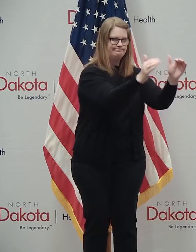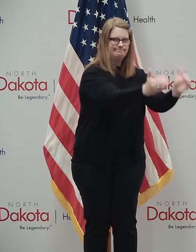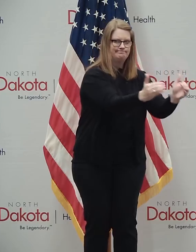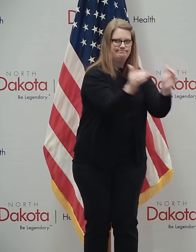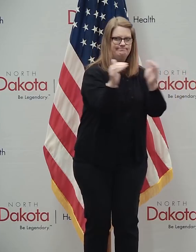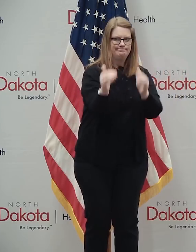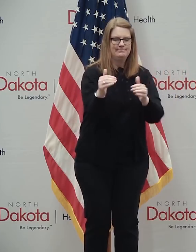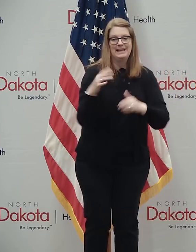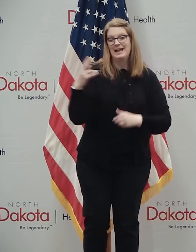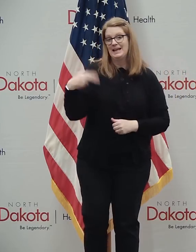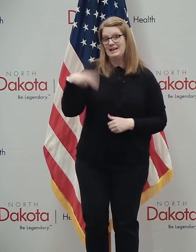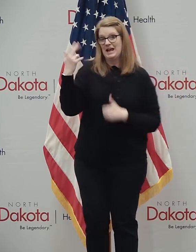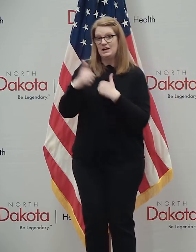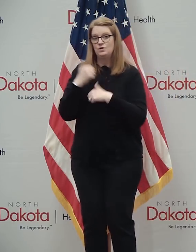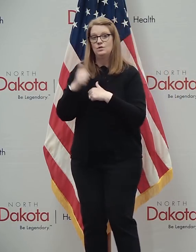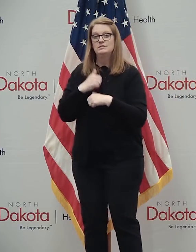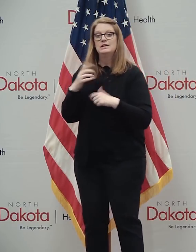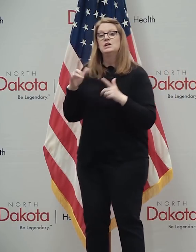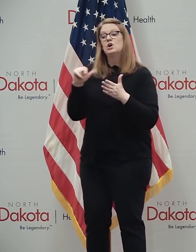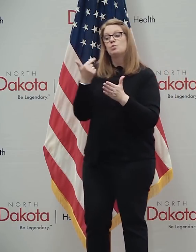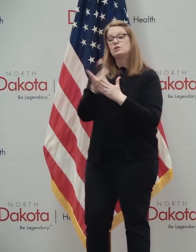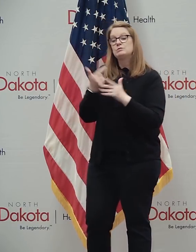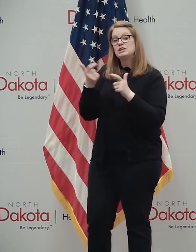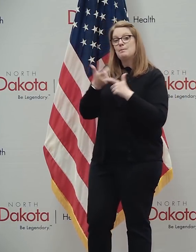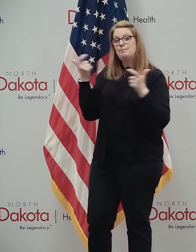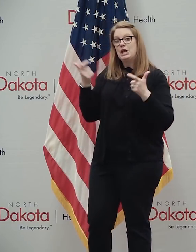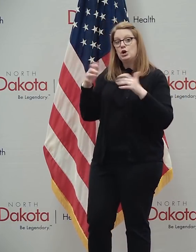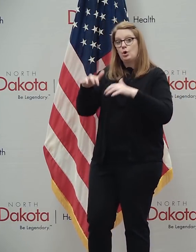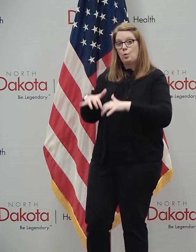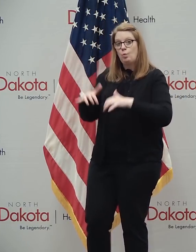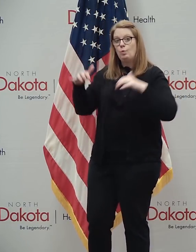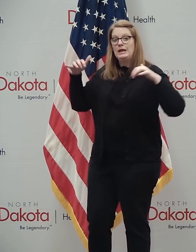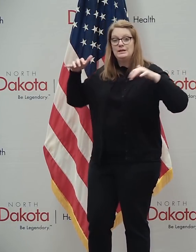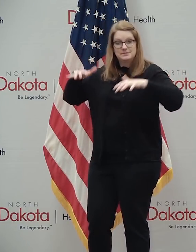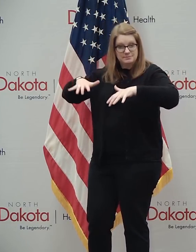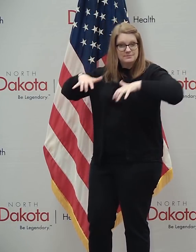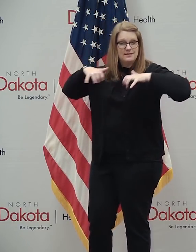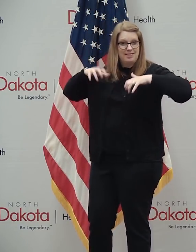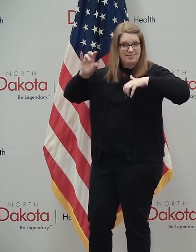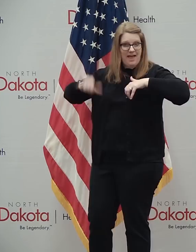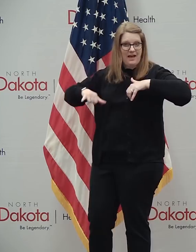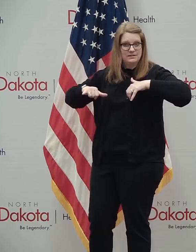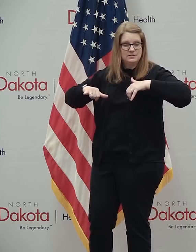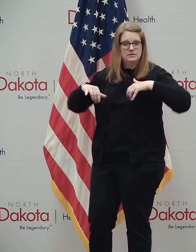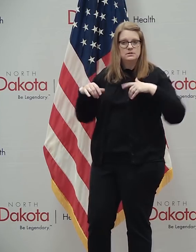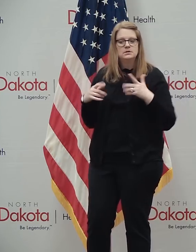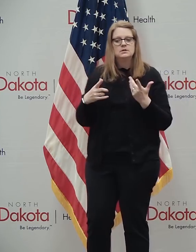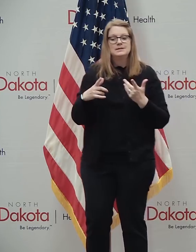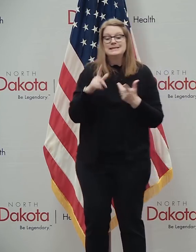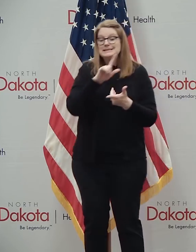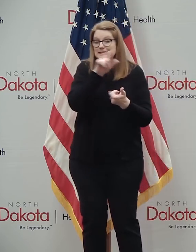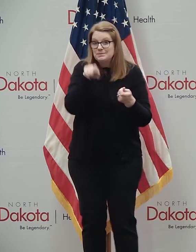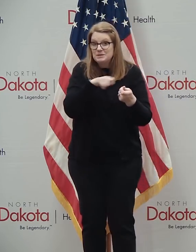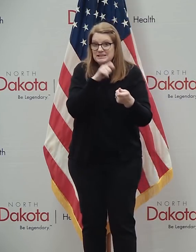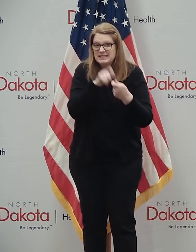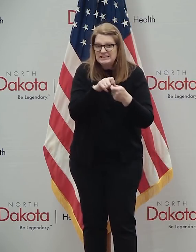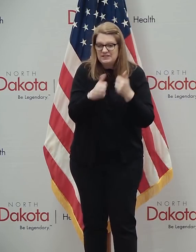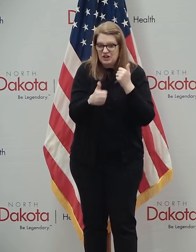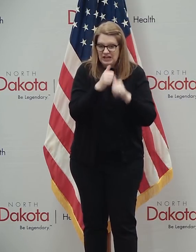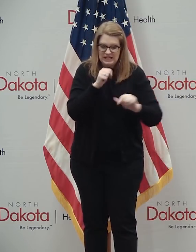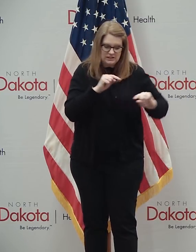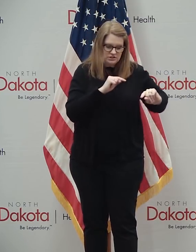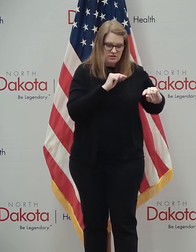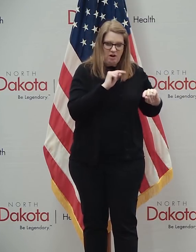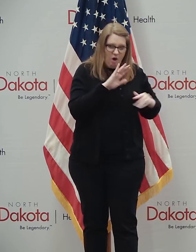risk, graduation at larger arenas or auditoriums. The details and specifics and explanation of